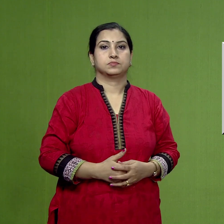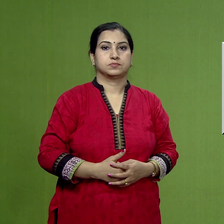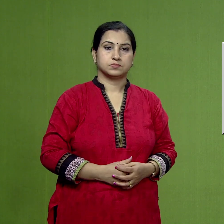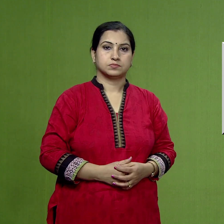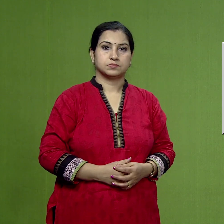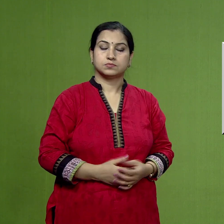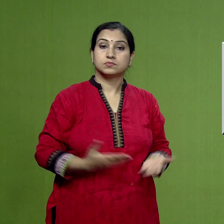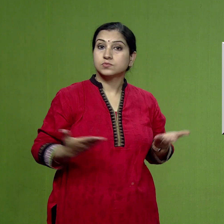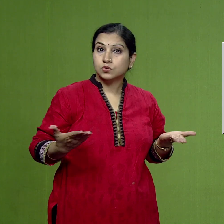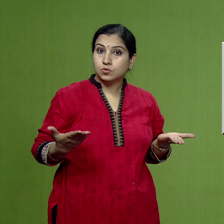So,